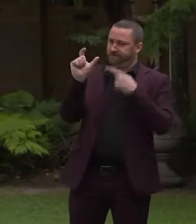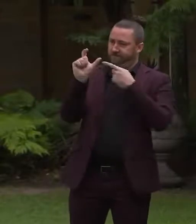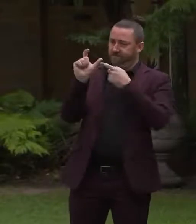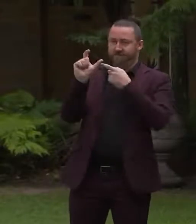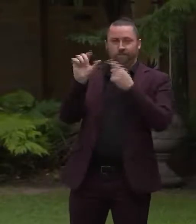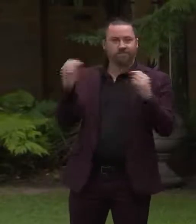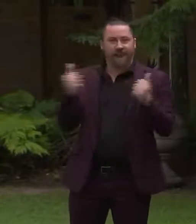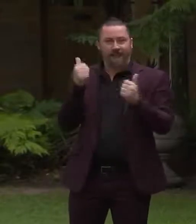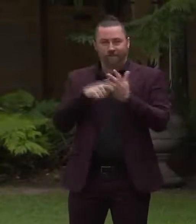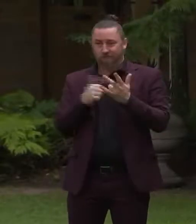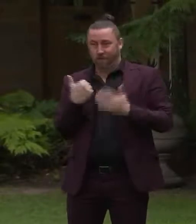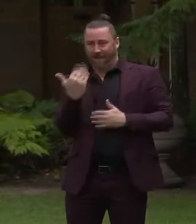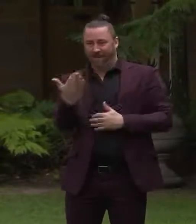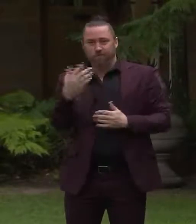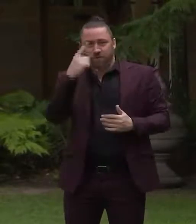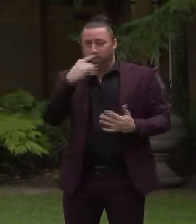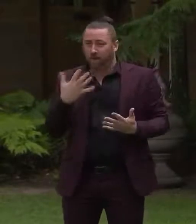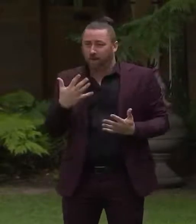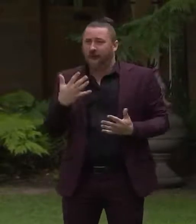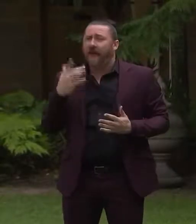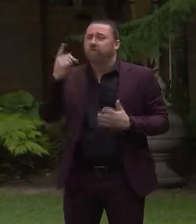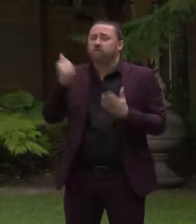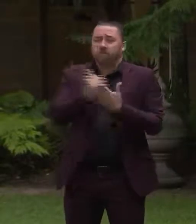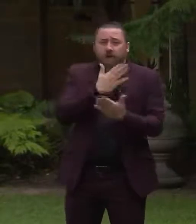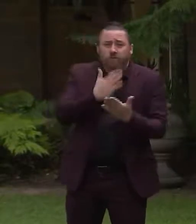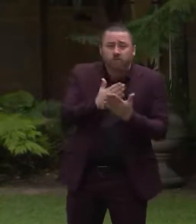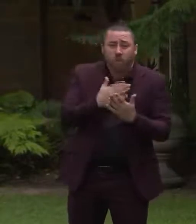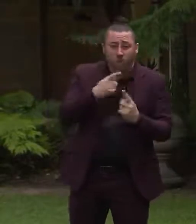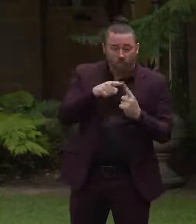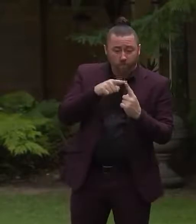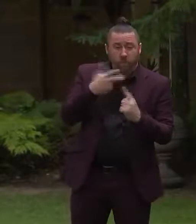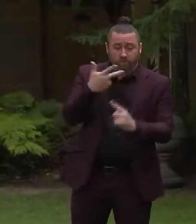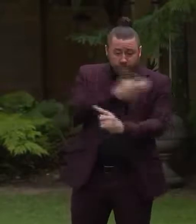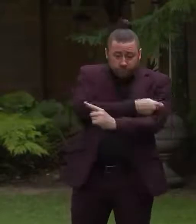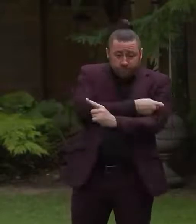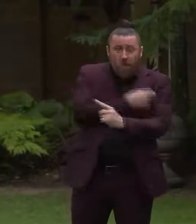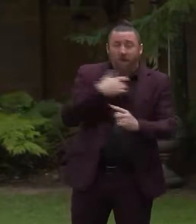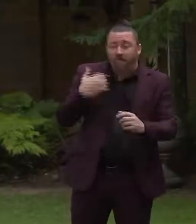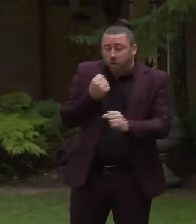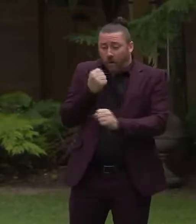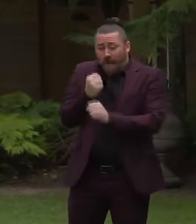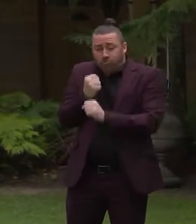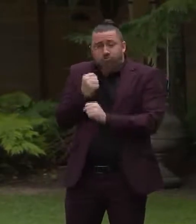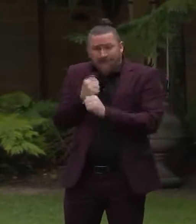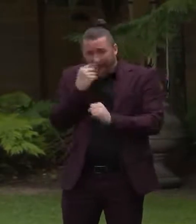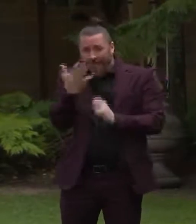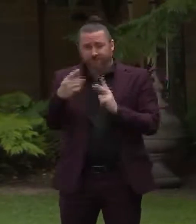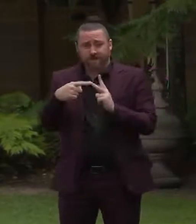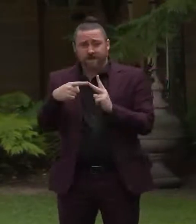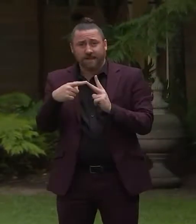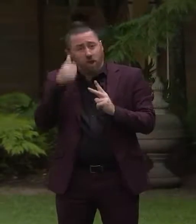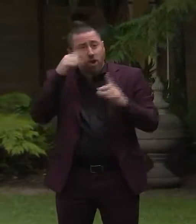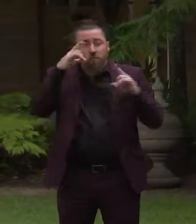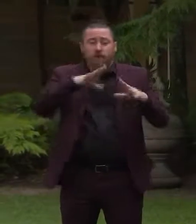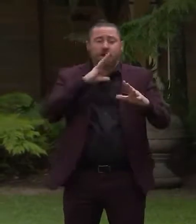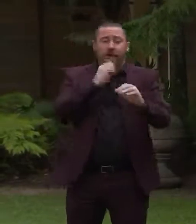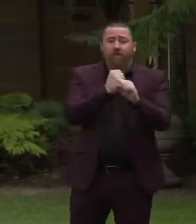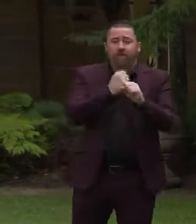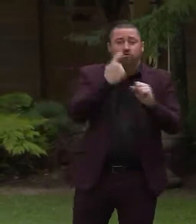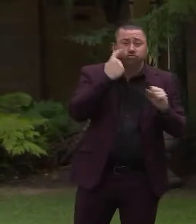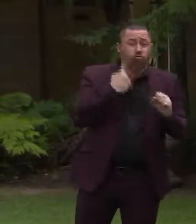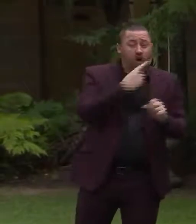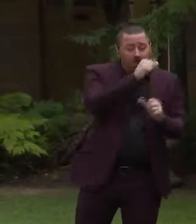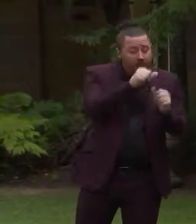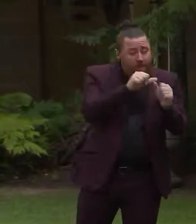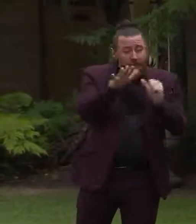make sure that if we give the first dose, that we can give the second dose. And although the Commonwealth has done their best to try